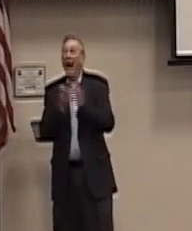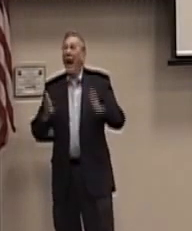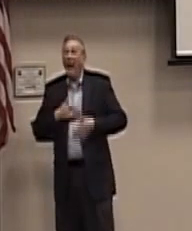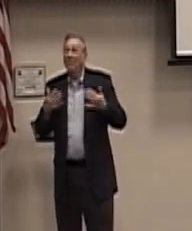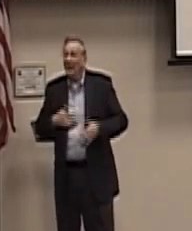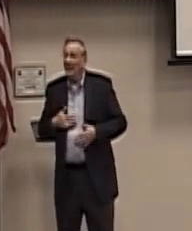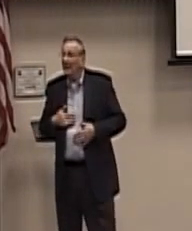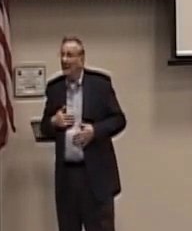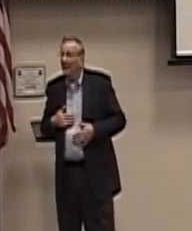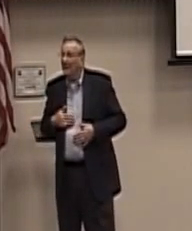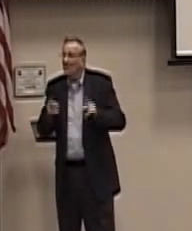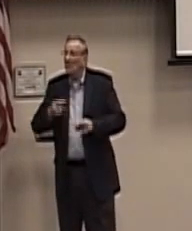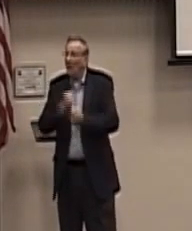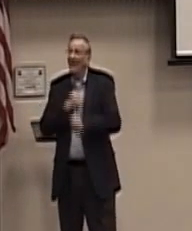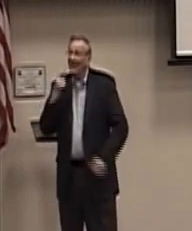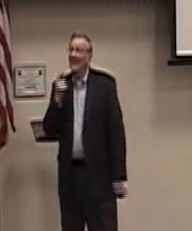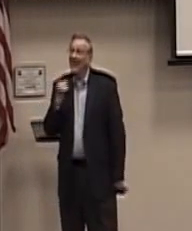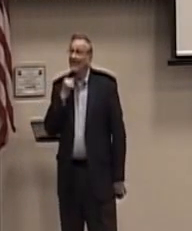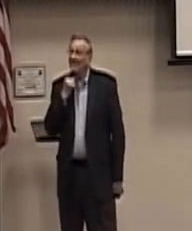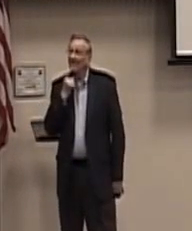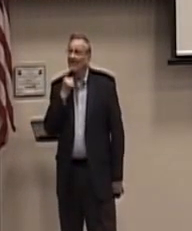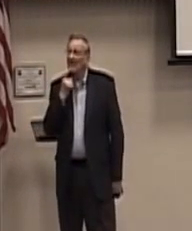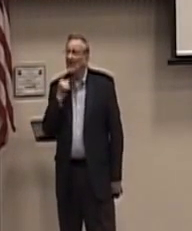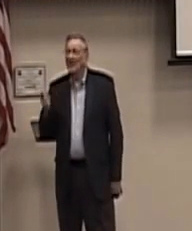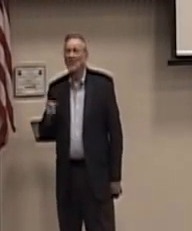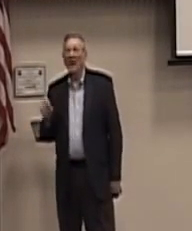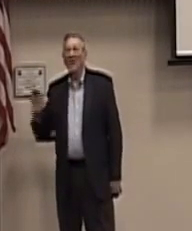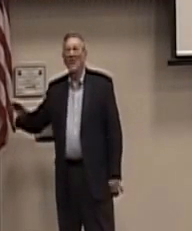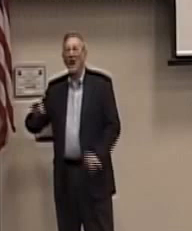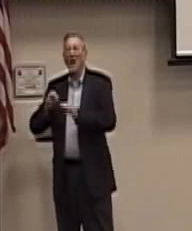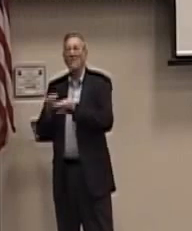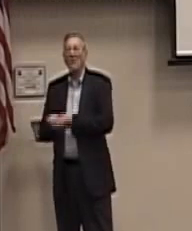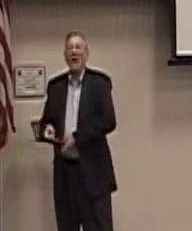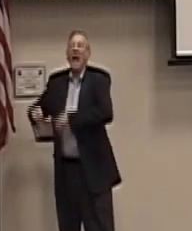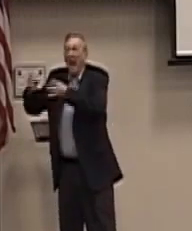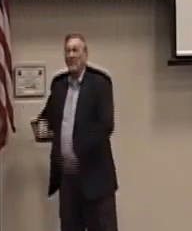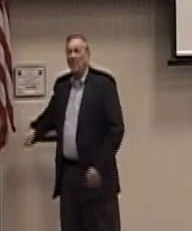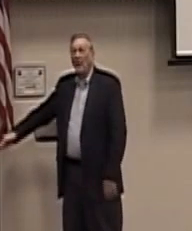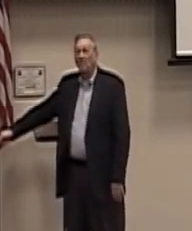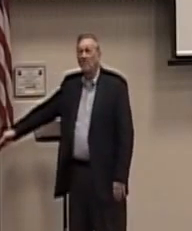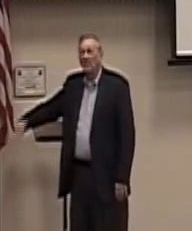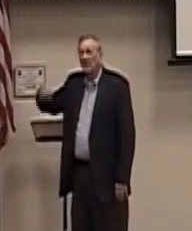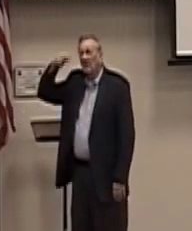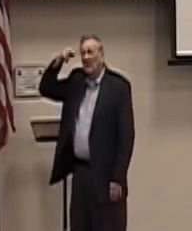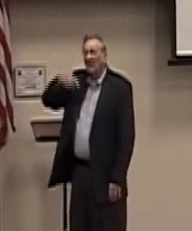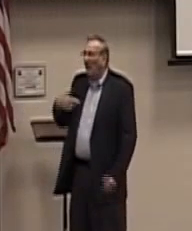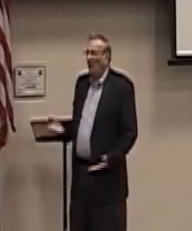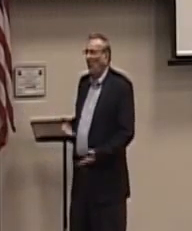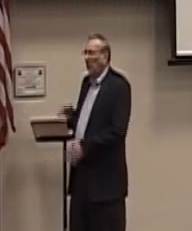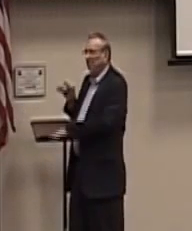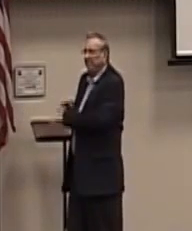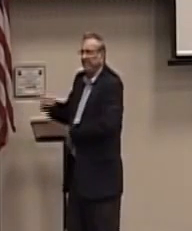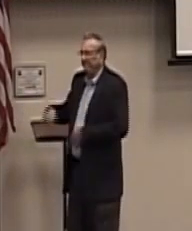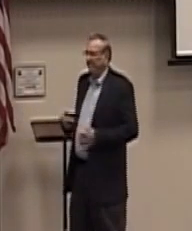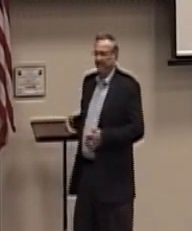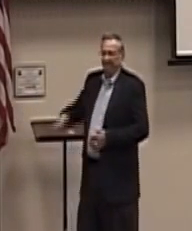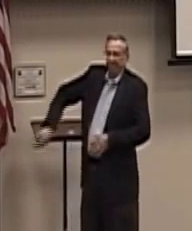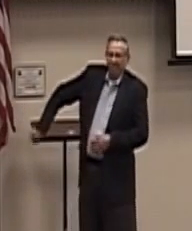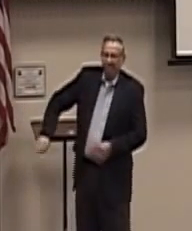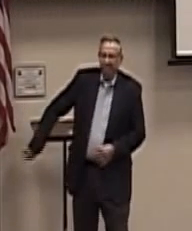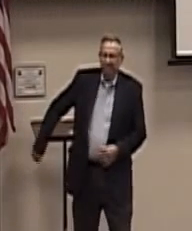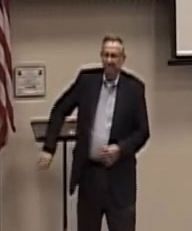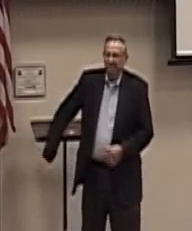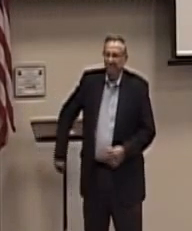happy. Then they told me about how most of their family hate them. They don't even want anything to do with them. How they